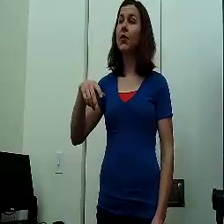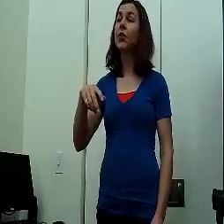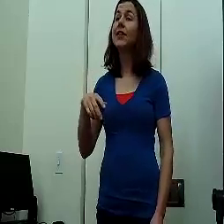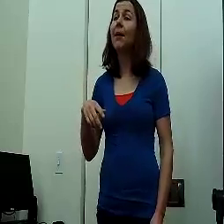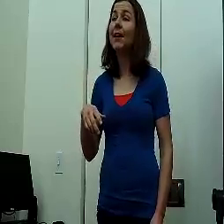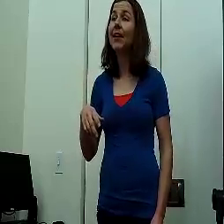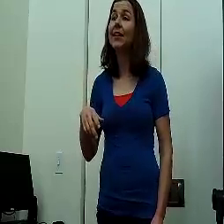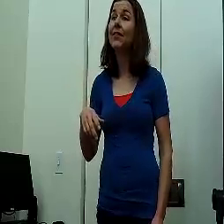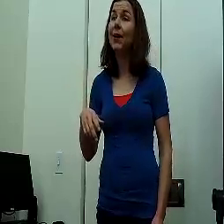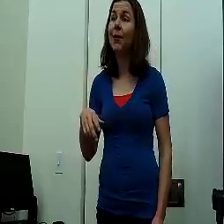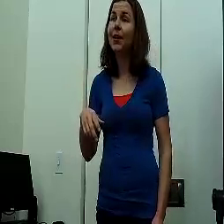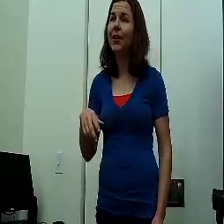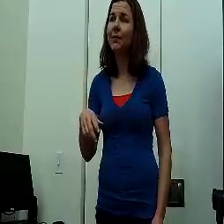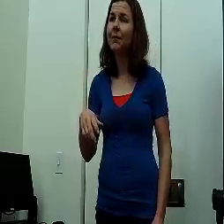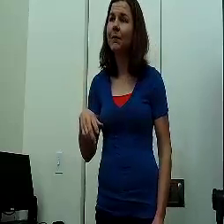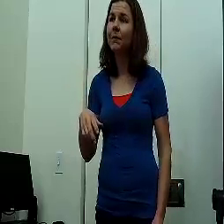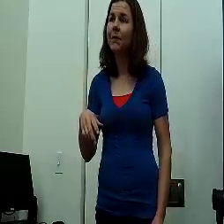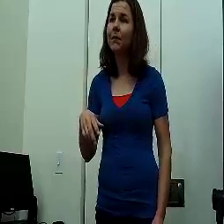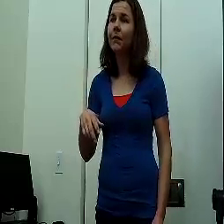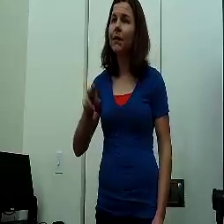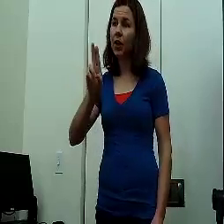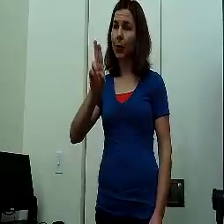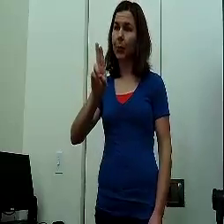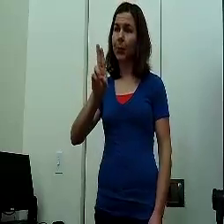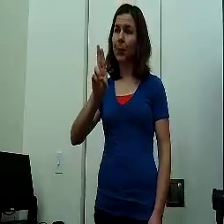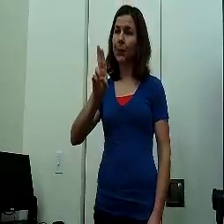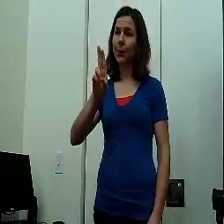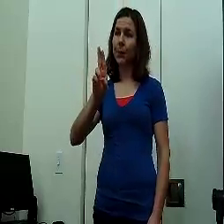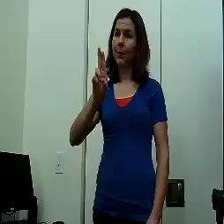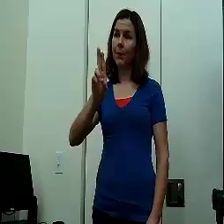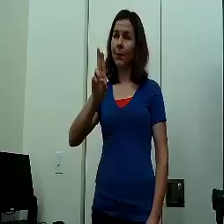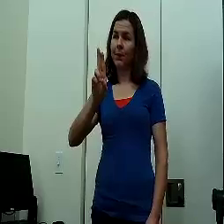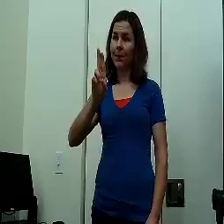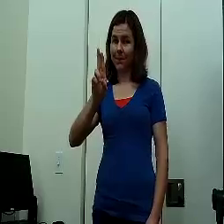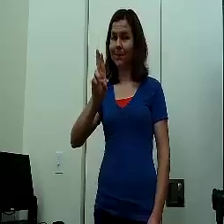Do, you? I'm sorry. What do you want me to do again? You one more time? You. You. Okay. Okay, cool.